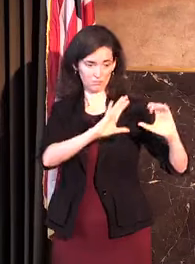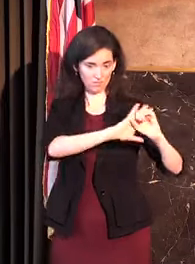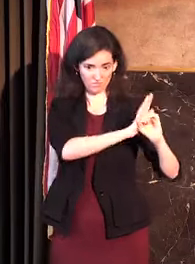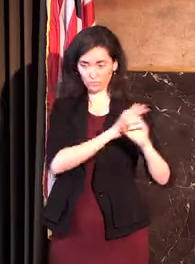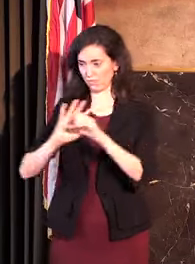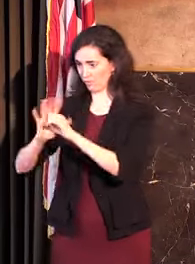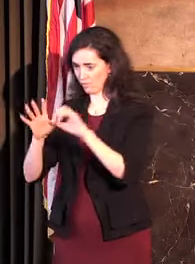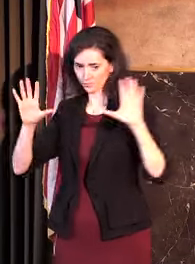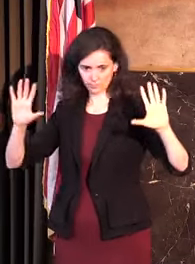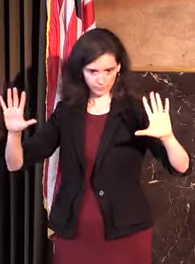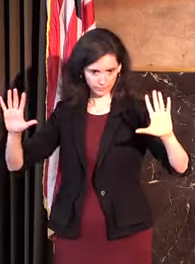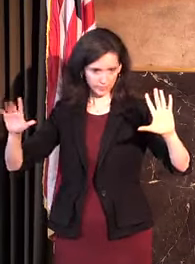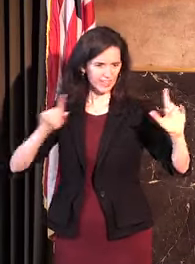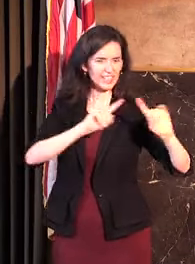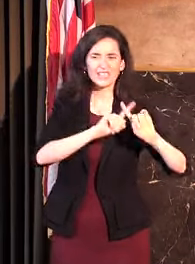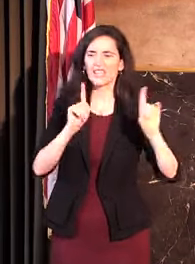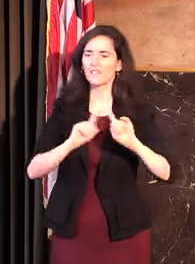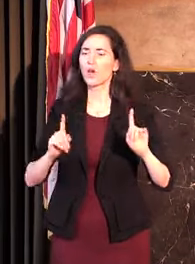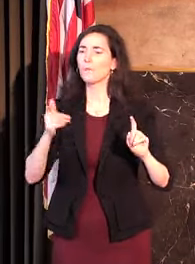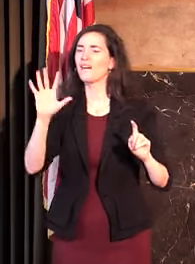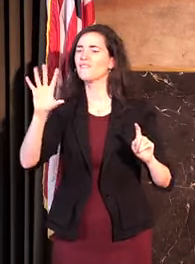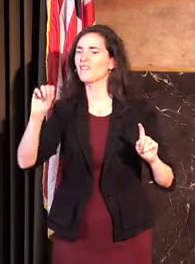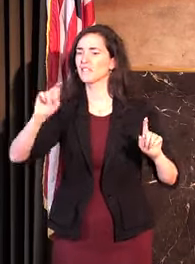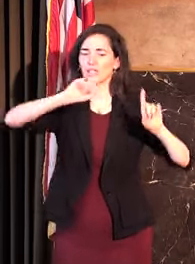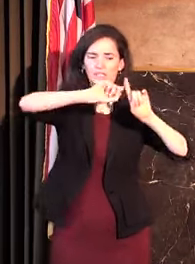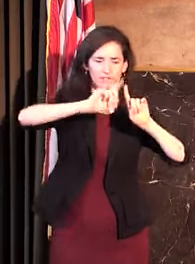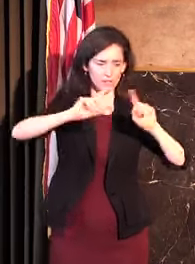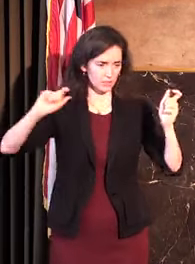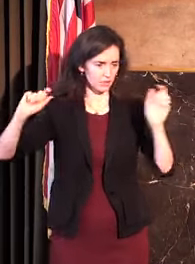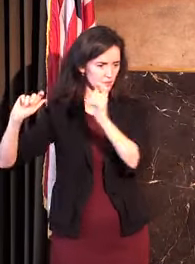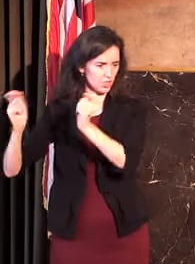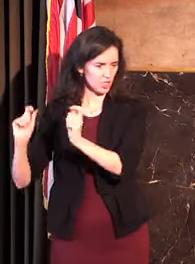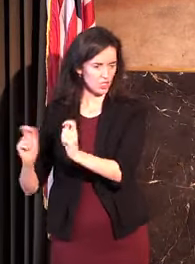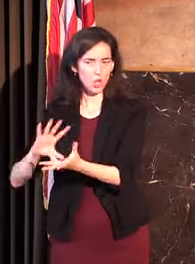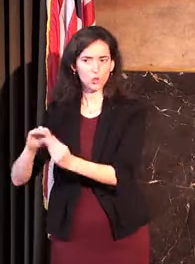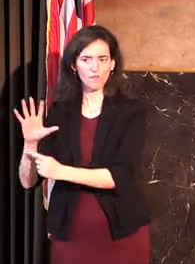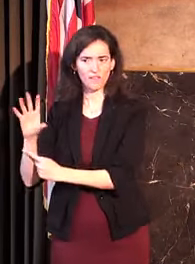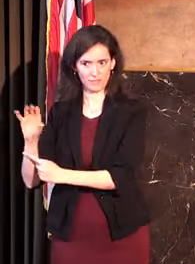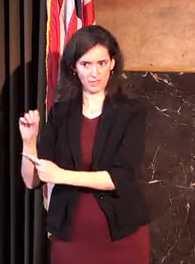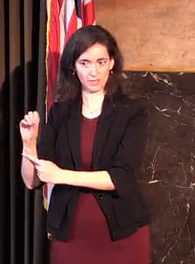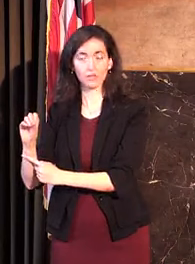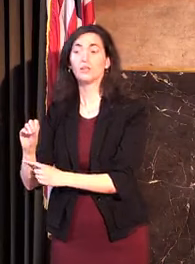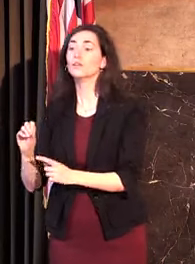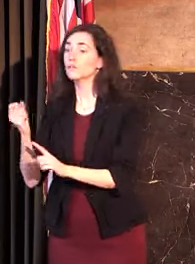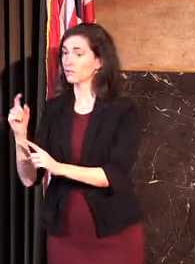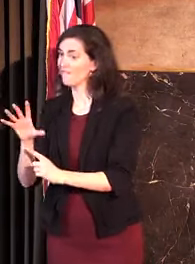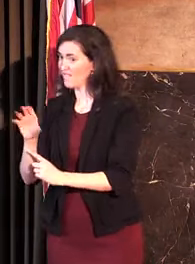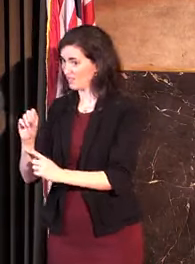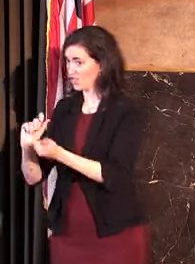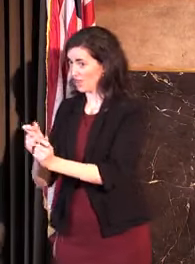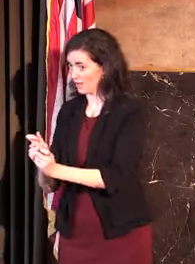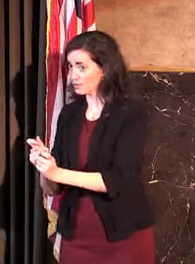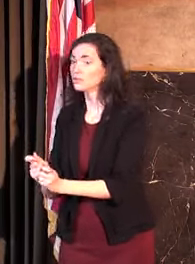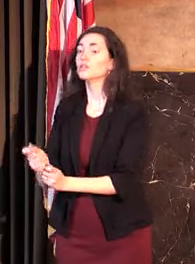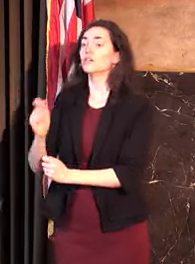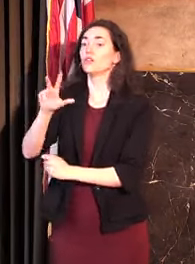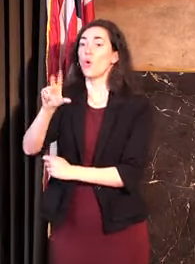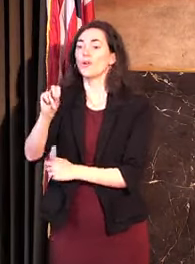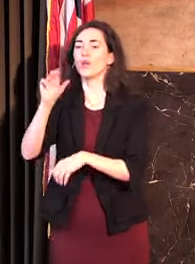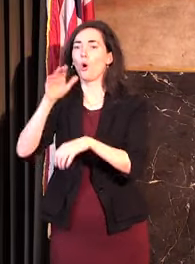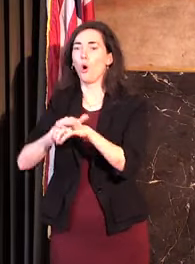50 mutations in total, 30 of which are on the spike protein. Spike protein is the part of the